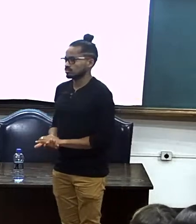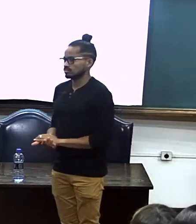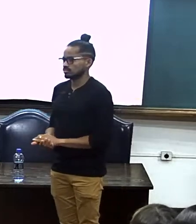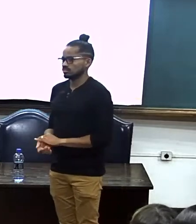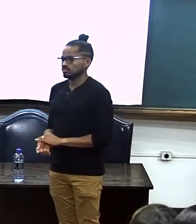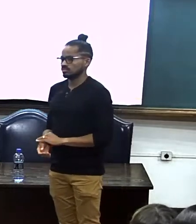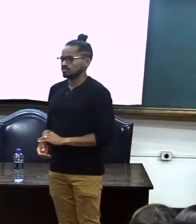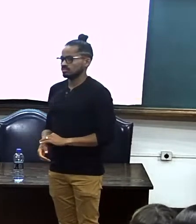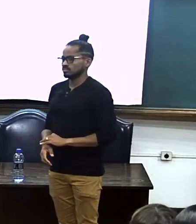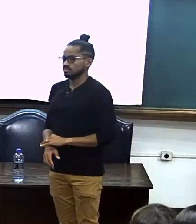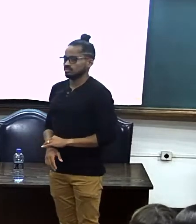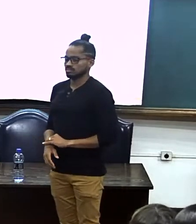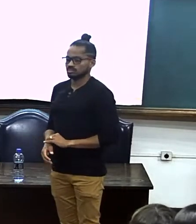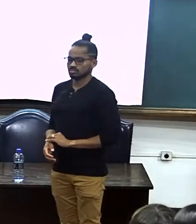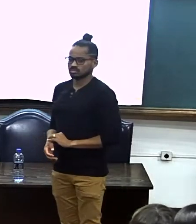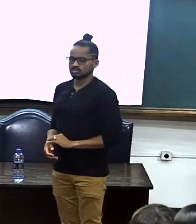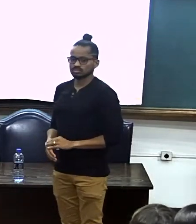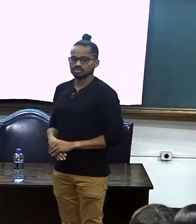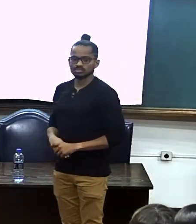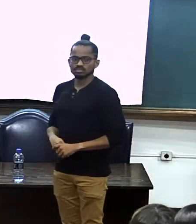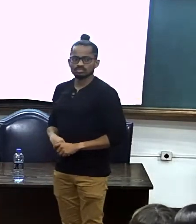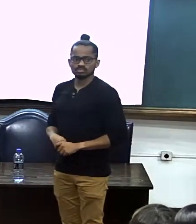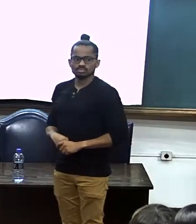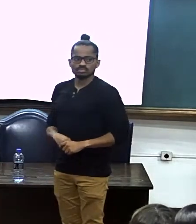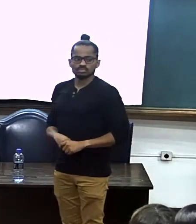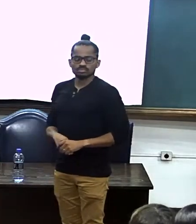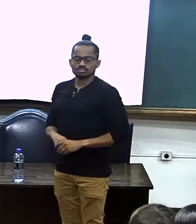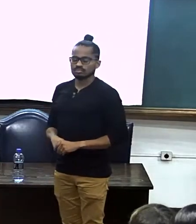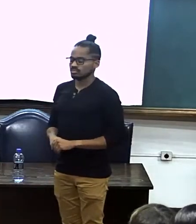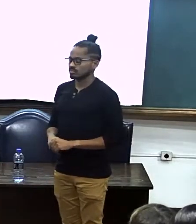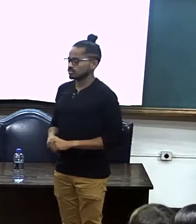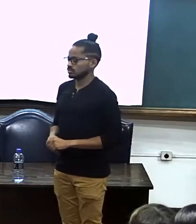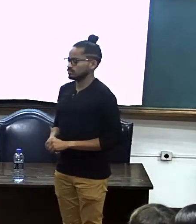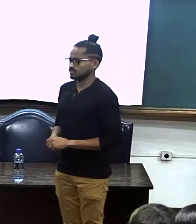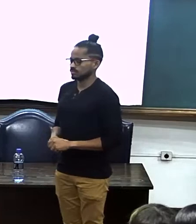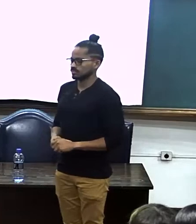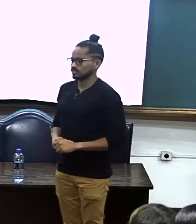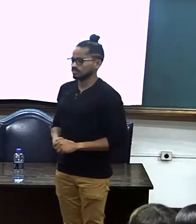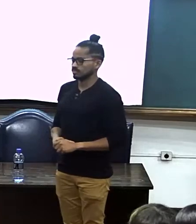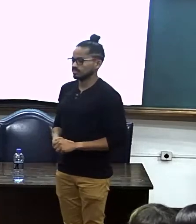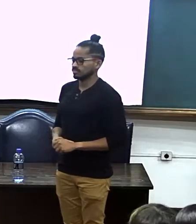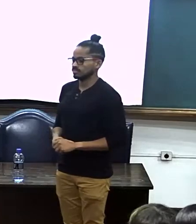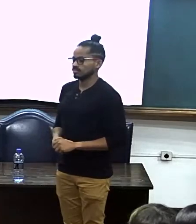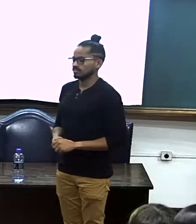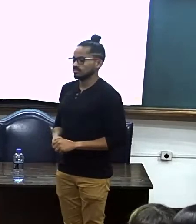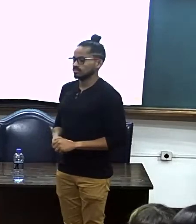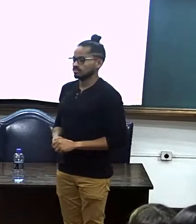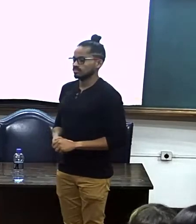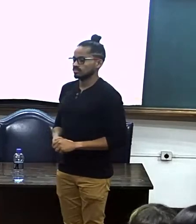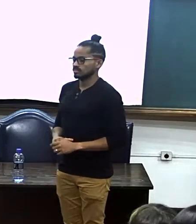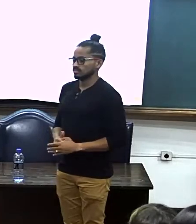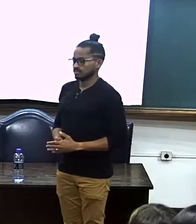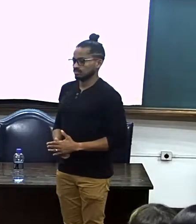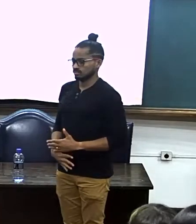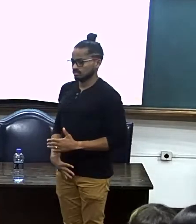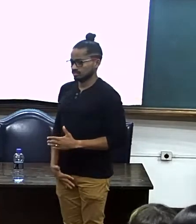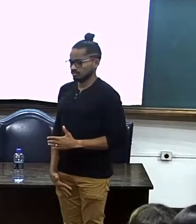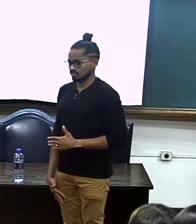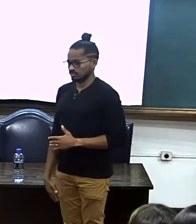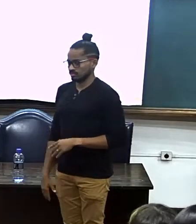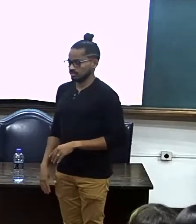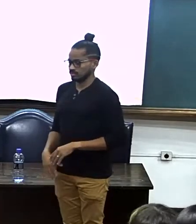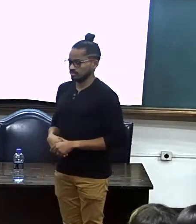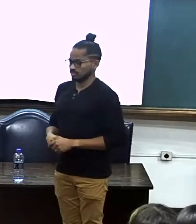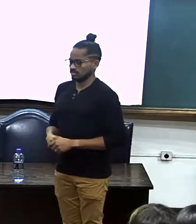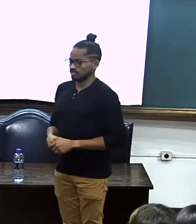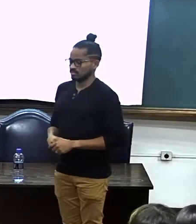proeminências que variam. Tá? Além disso, tem fronteiras que dão ali, né, localização e força. O que a gente tem